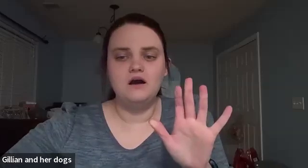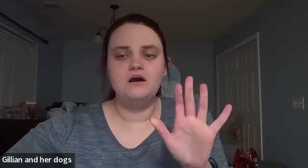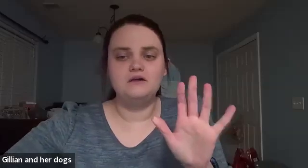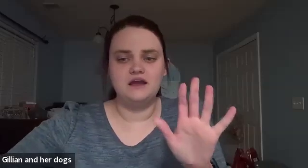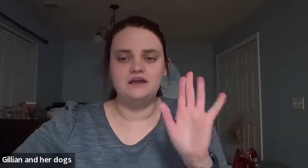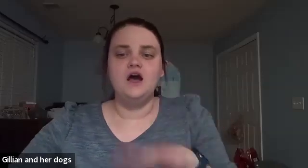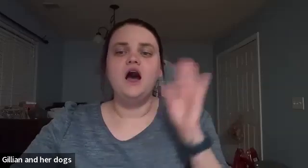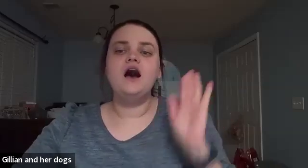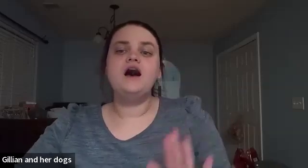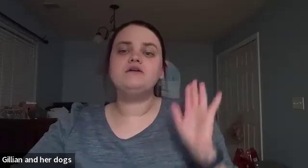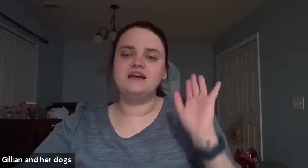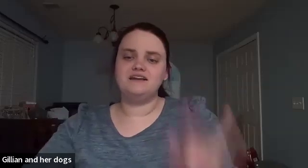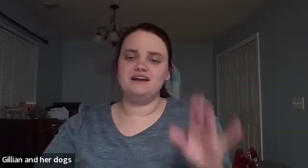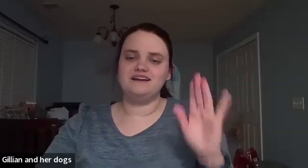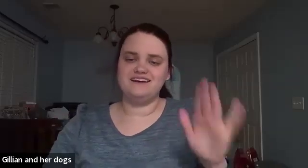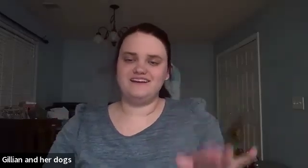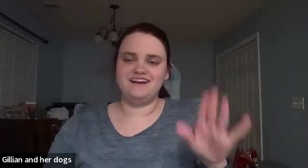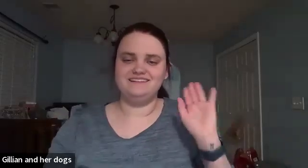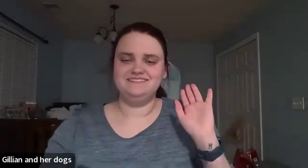Oh, okay. Okay, got it.